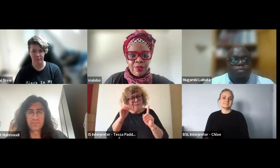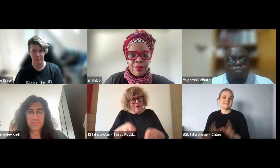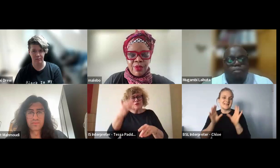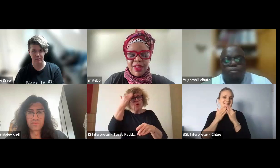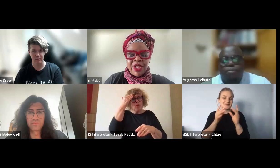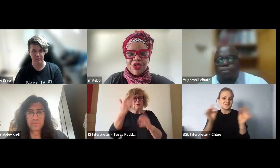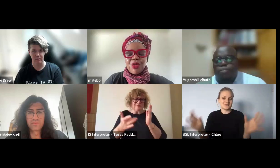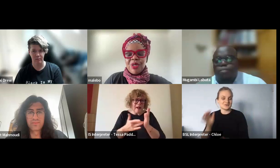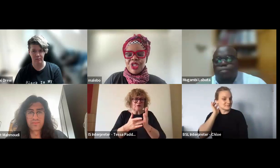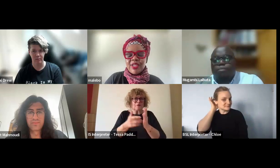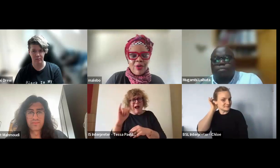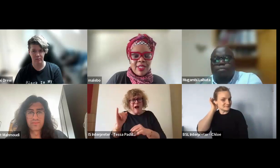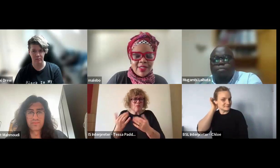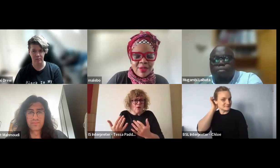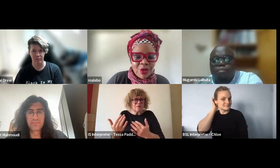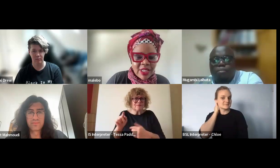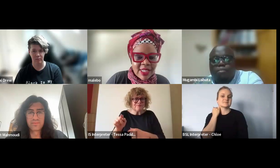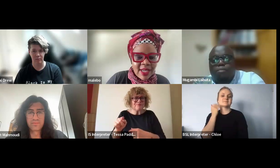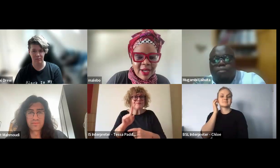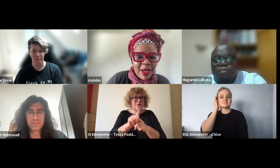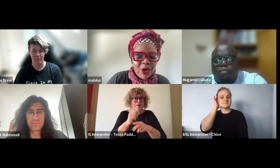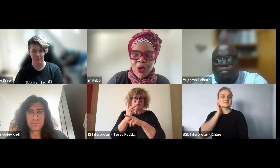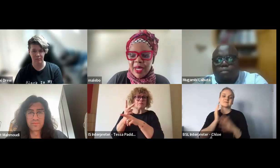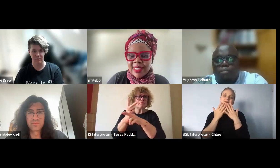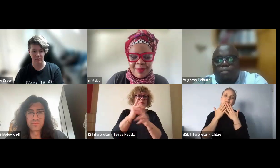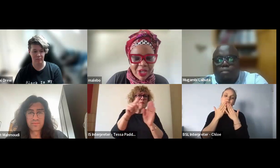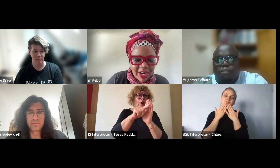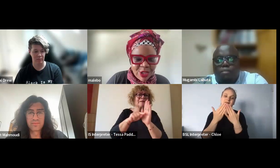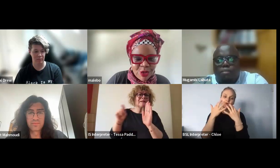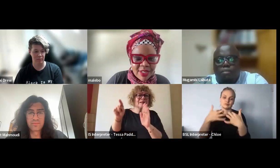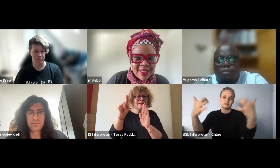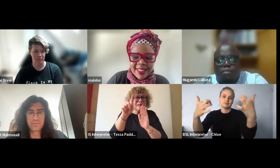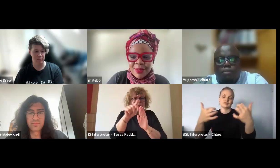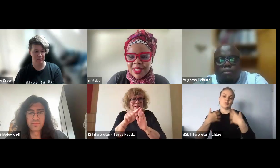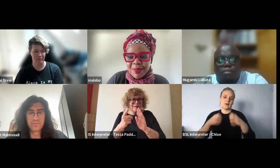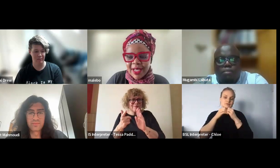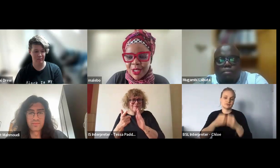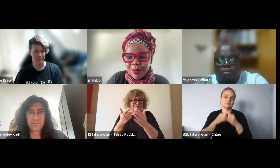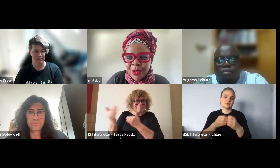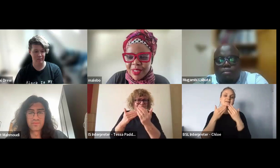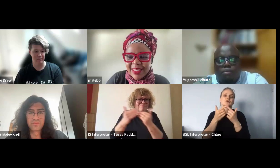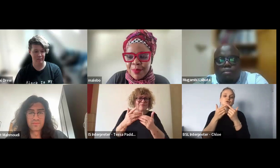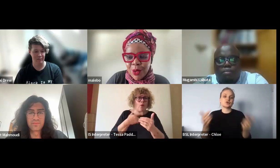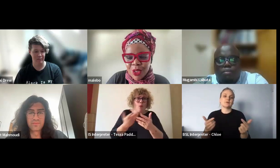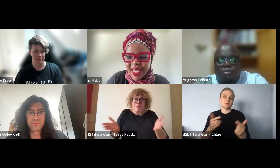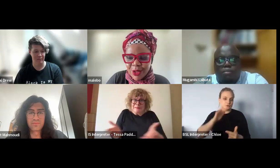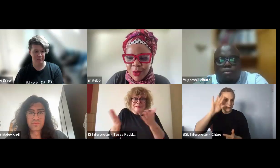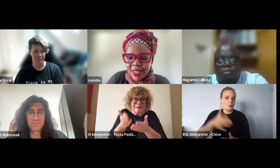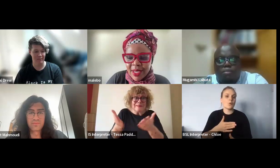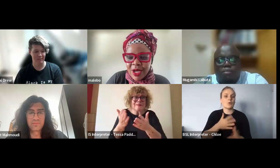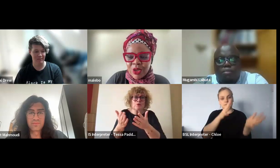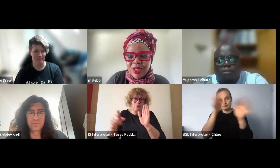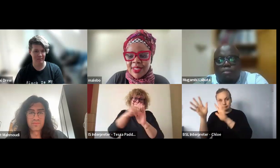much. Thank you so much. And our esteemed audience echo my gratitude sentiments. Michael Borum says, applause